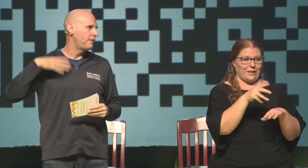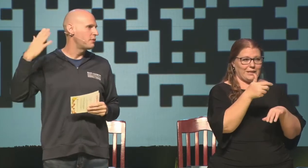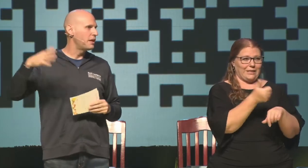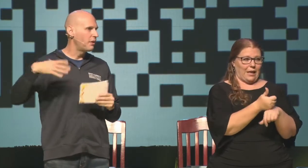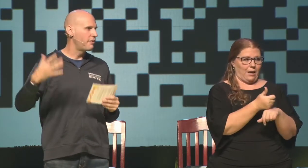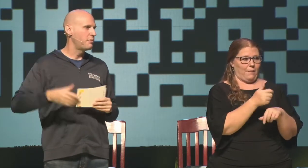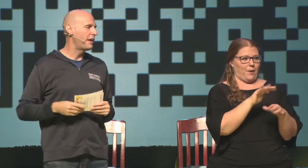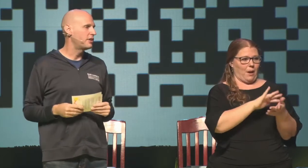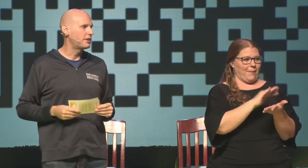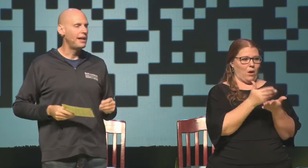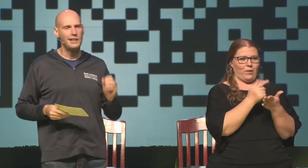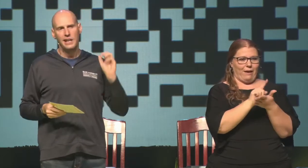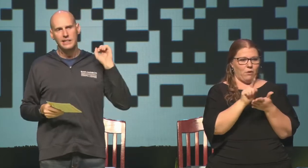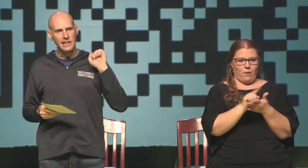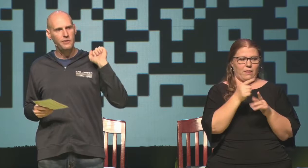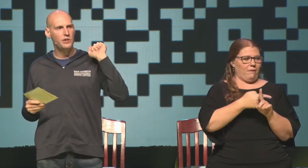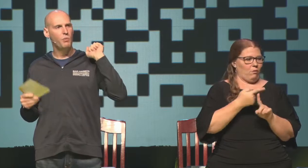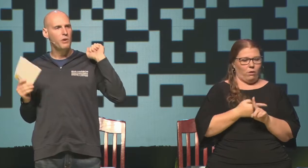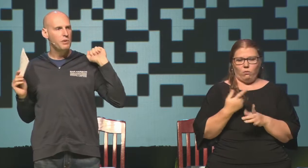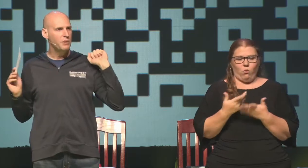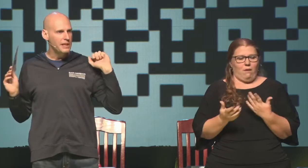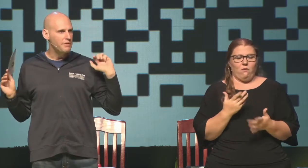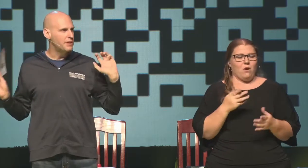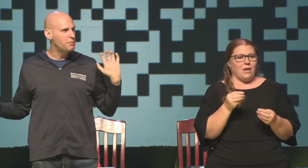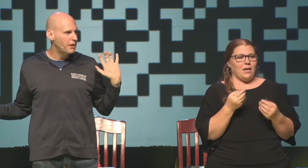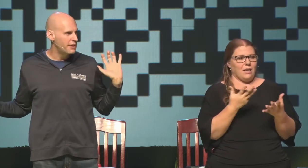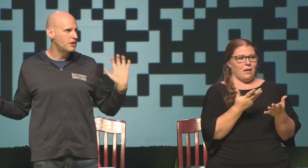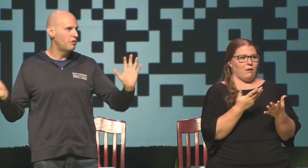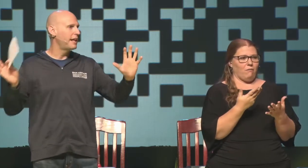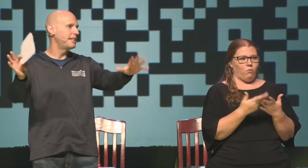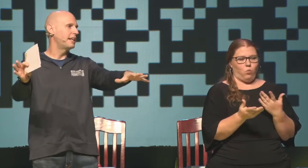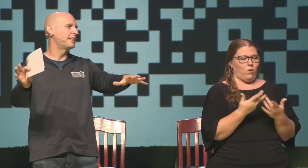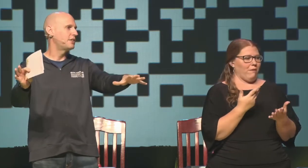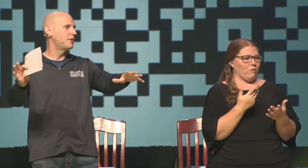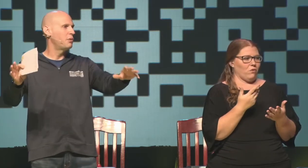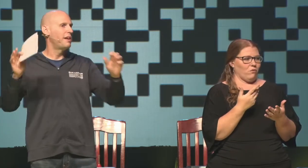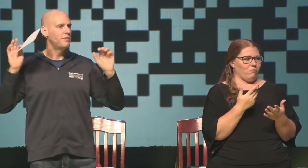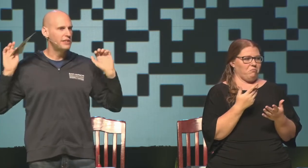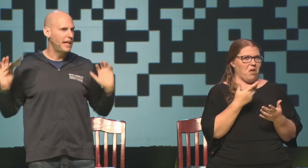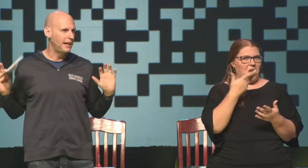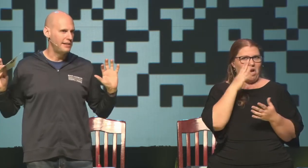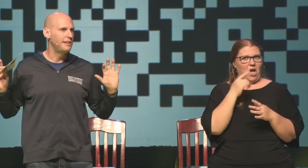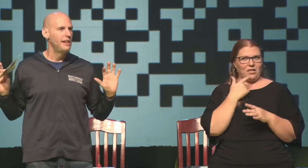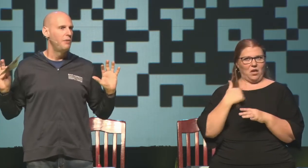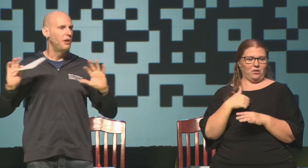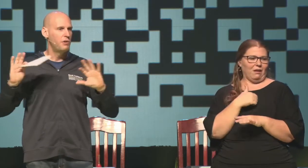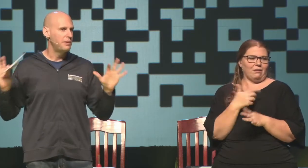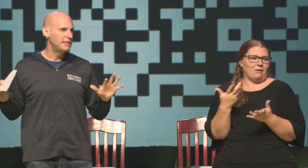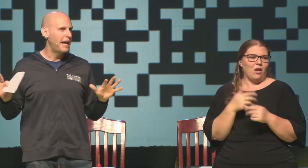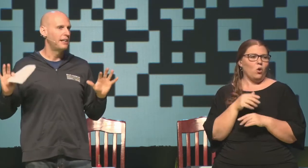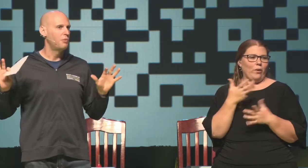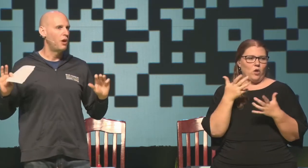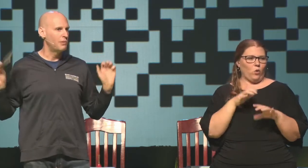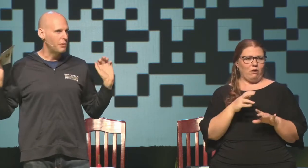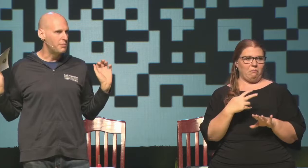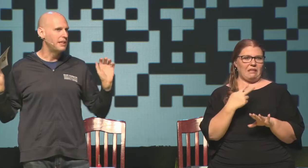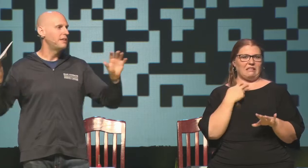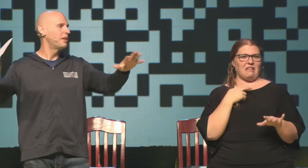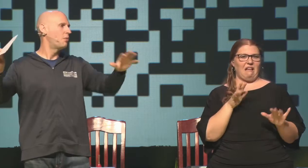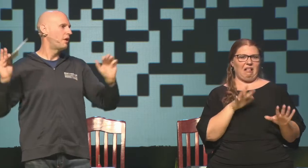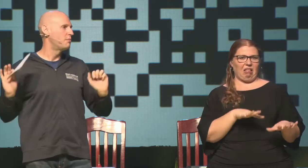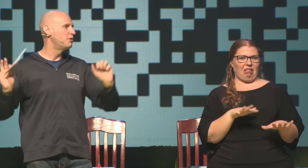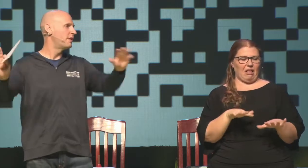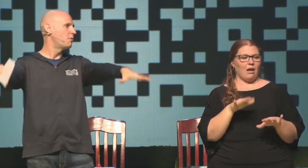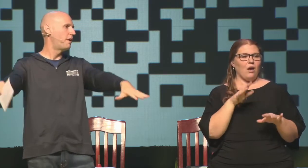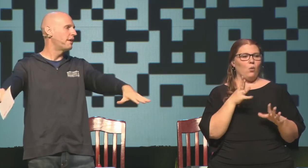month, every week, whatever it might look like, to give to where we believe the Spirit is directing us so that we're never stagnant. We don't want to be stagnant water. We want to be